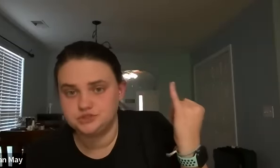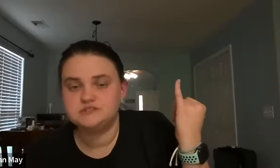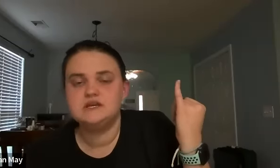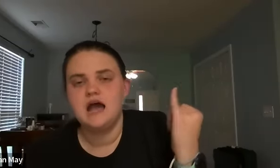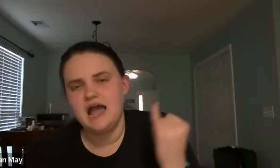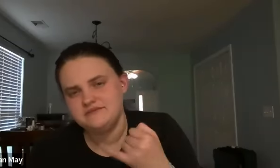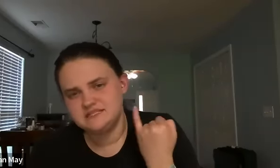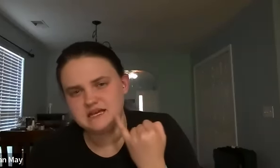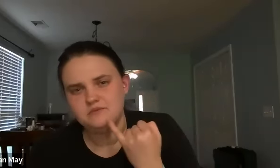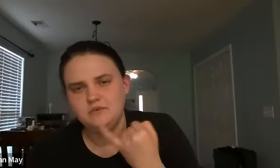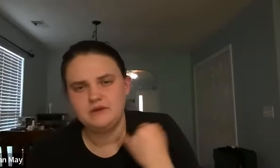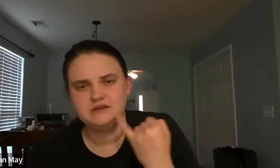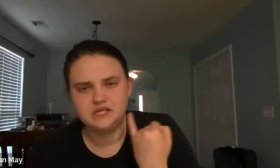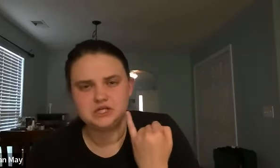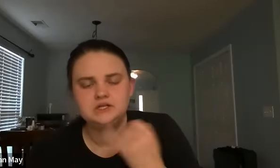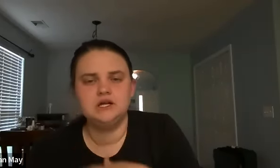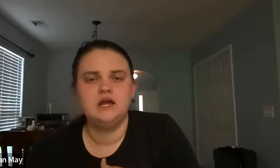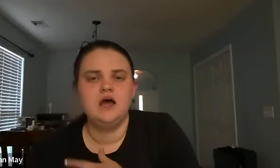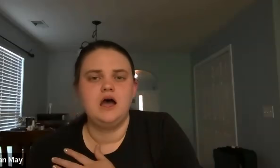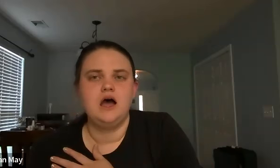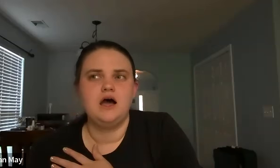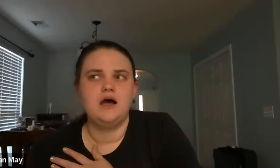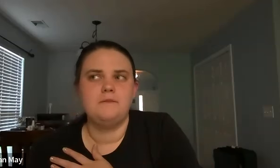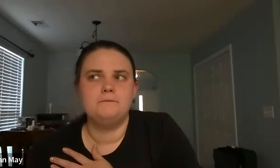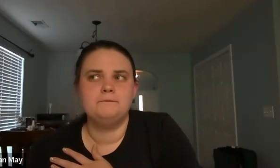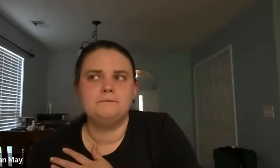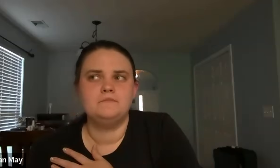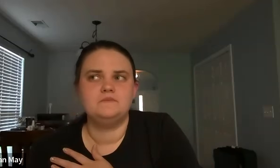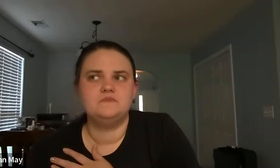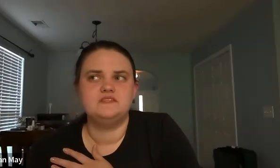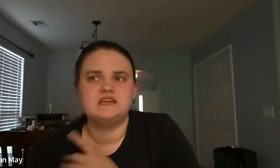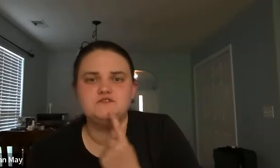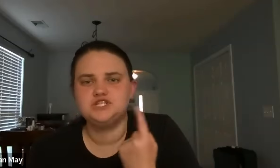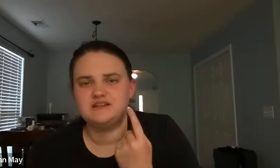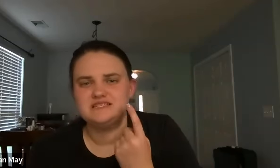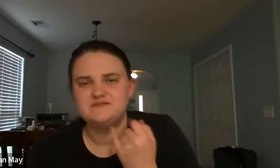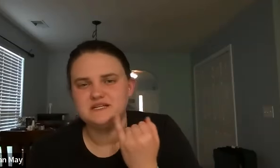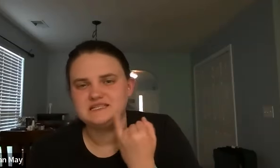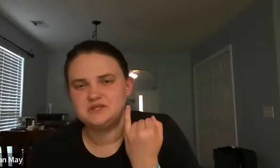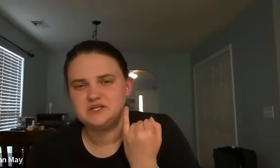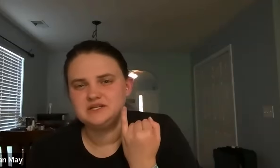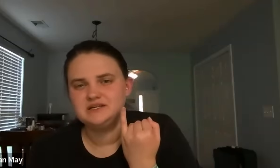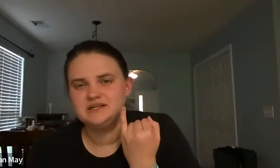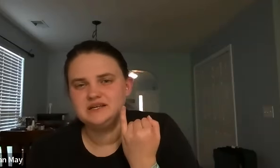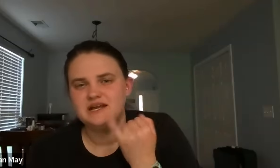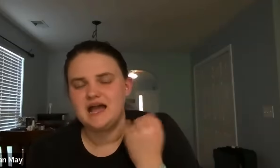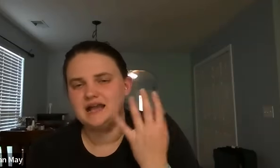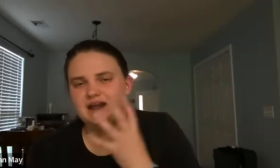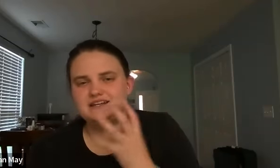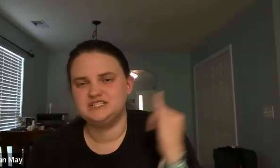juice. I have seen some around here. The sign for jealous is very similar. I kind of just tend